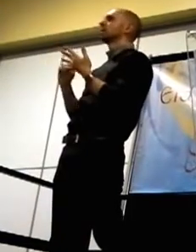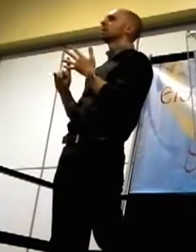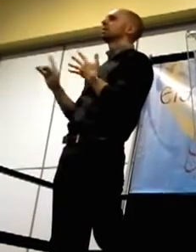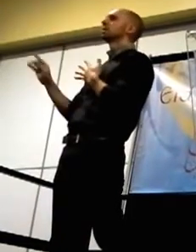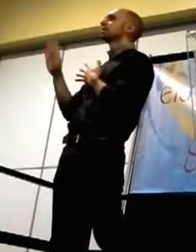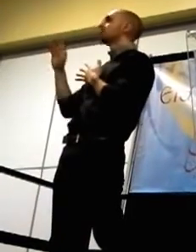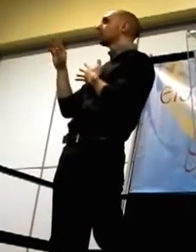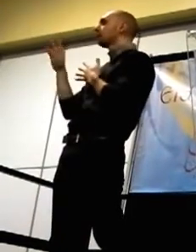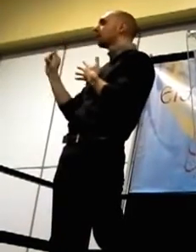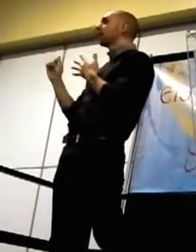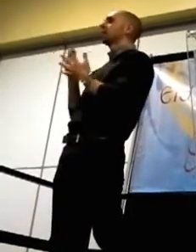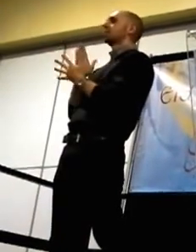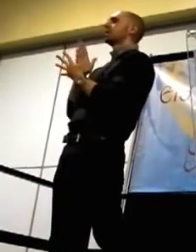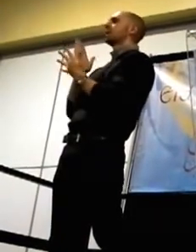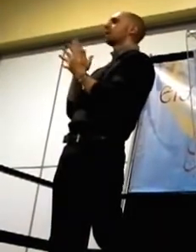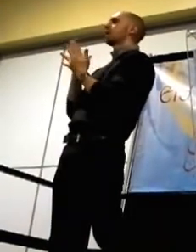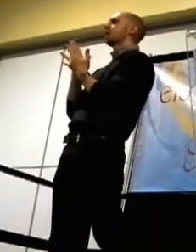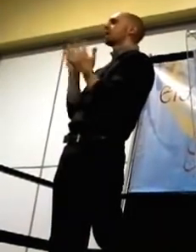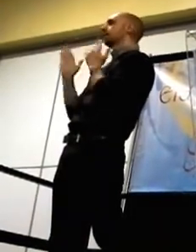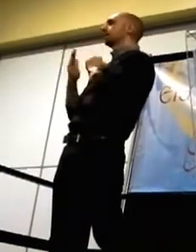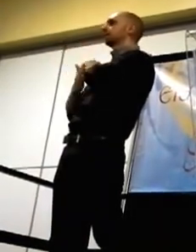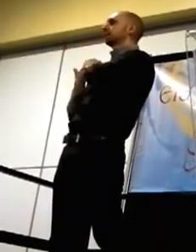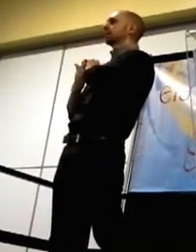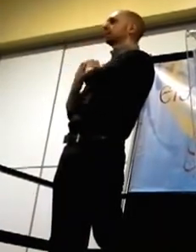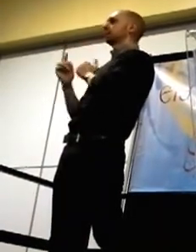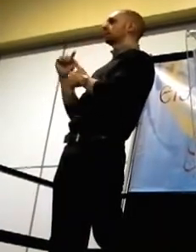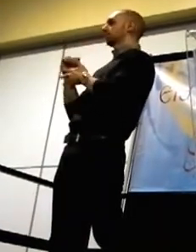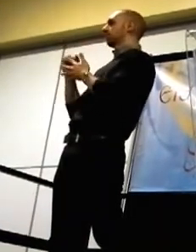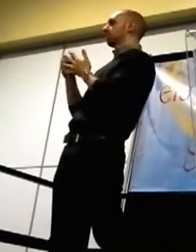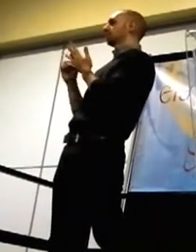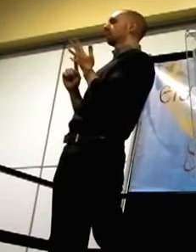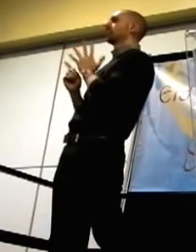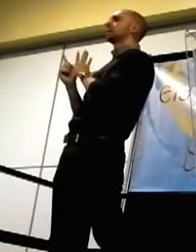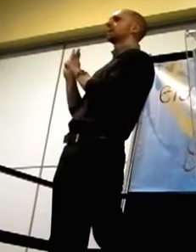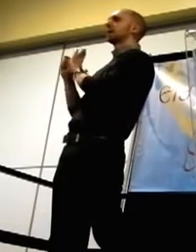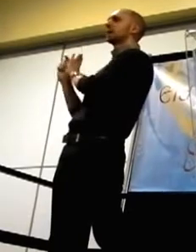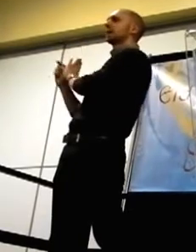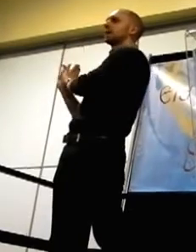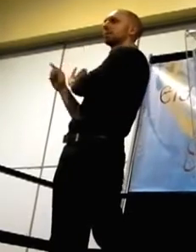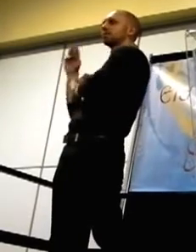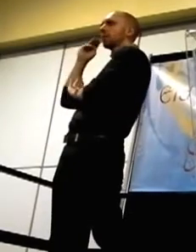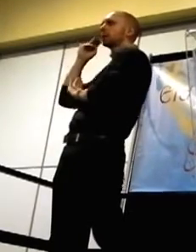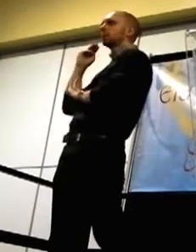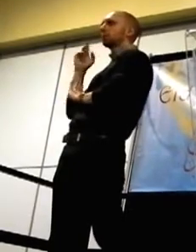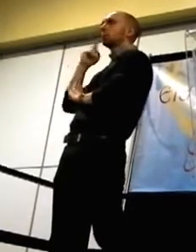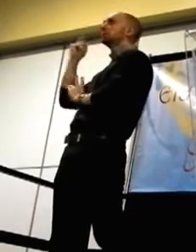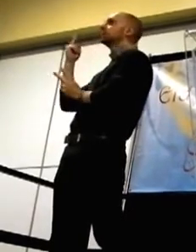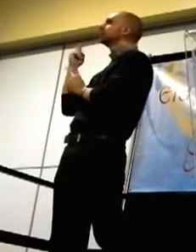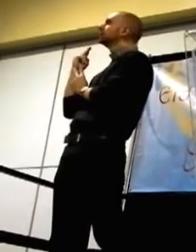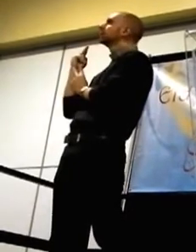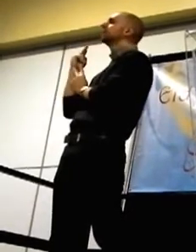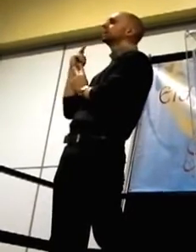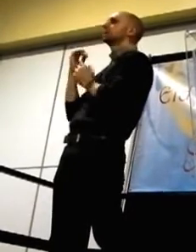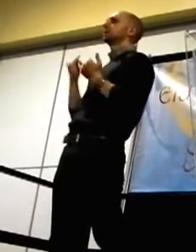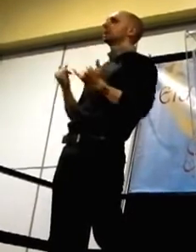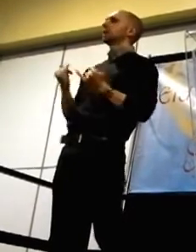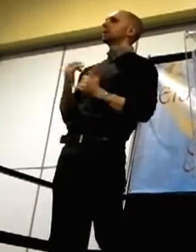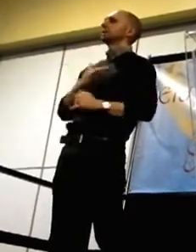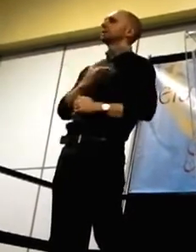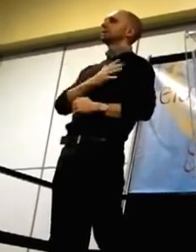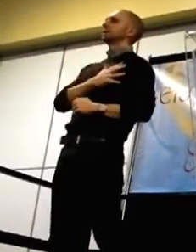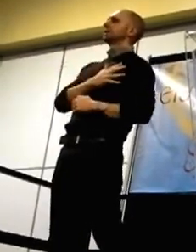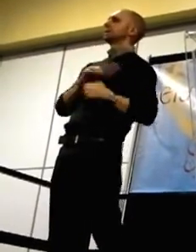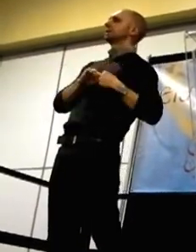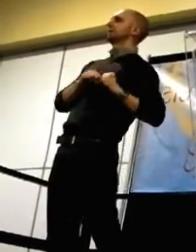Burma, and most recently, our hearts are feeling the pain of